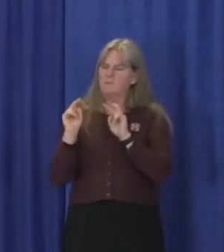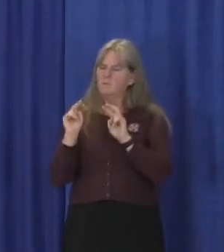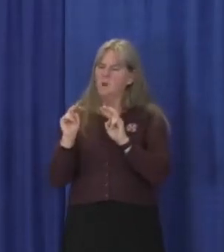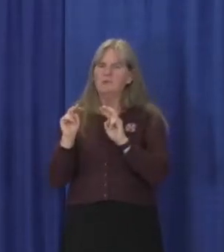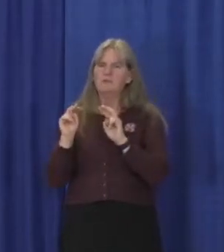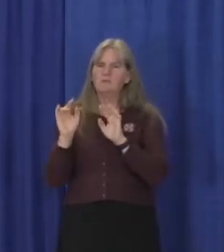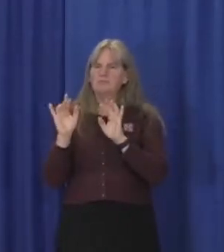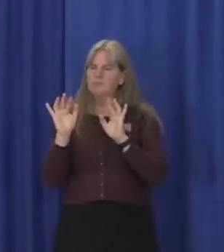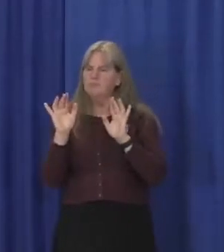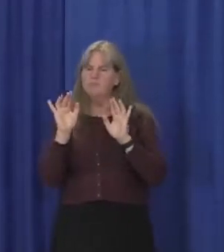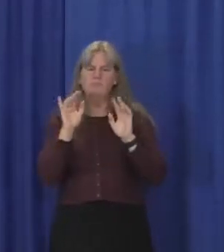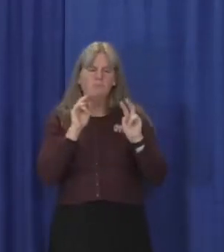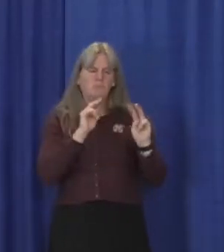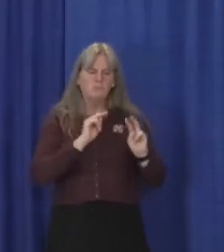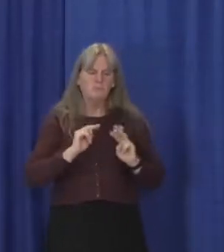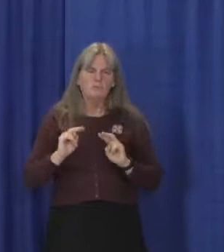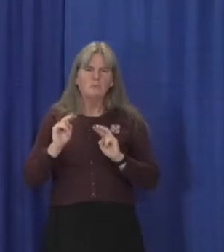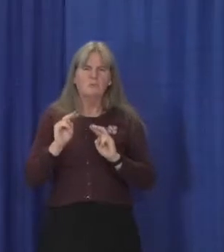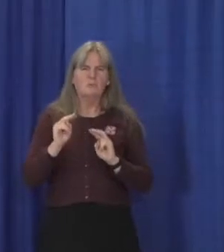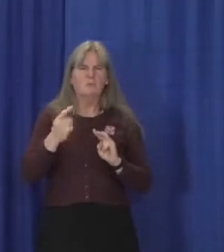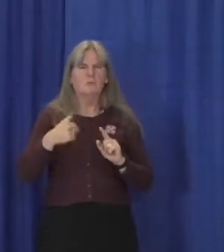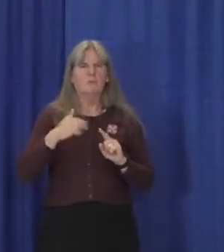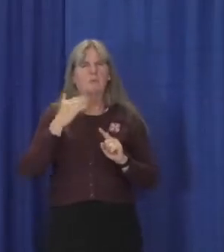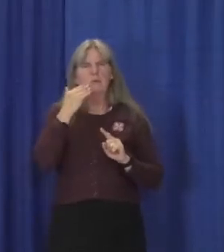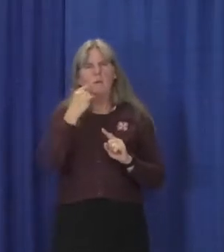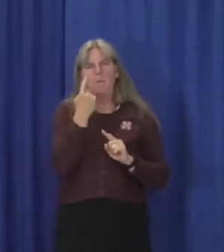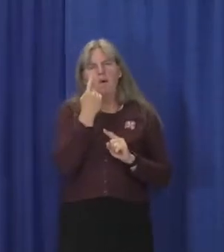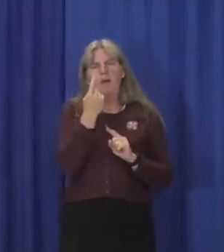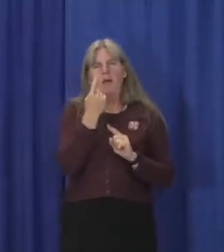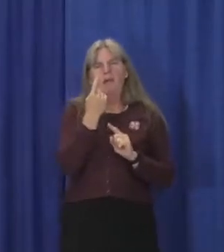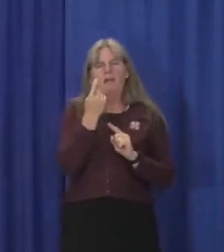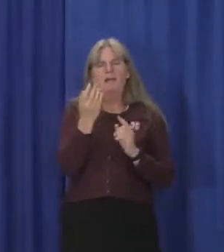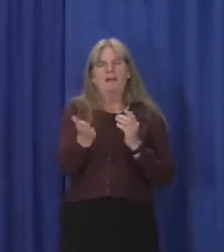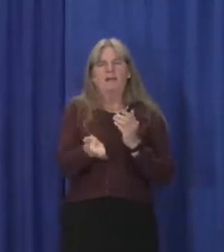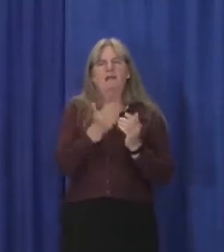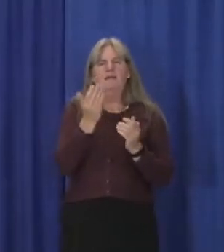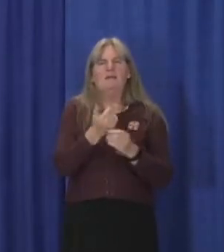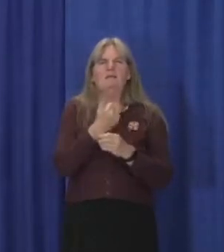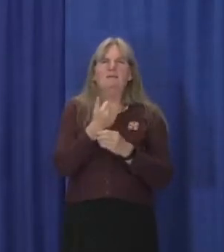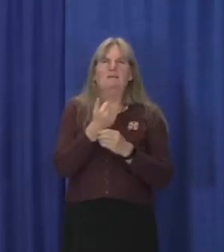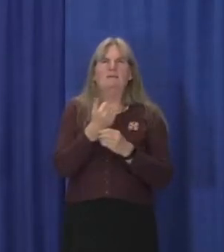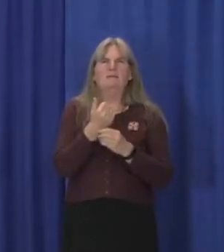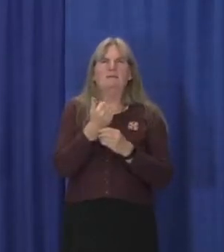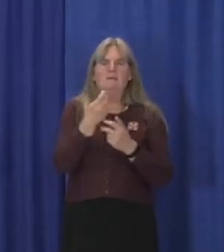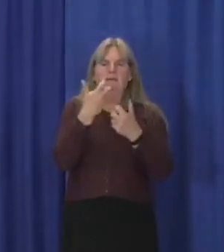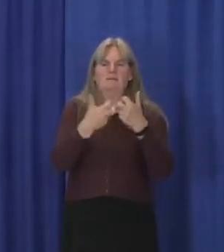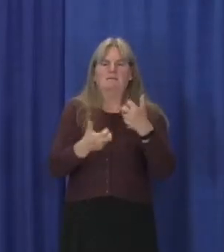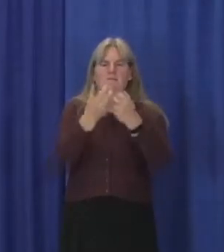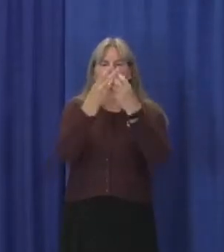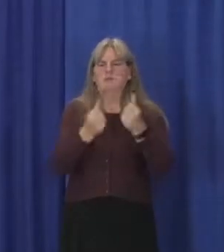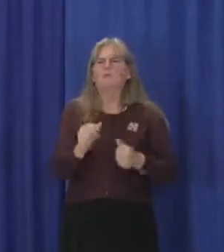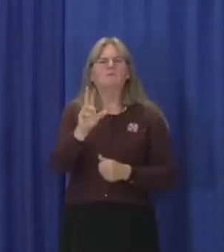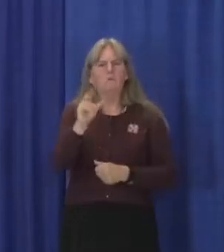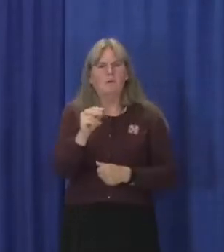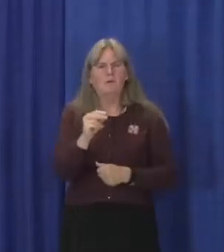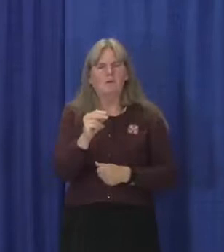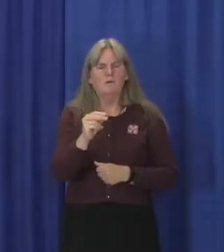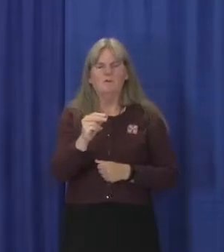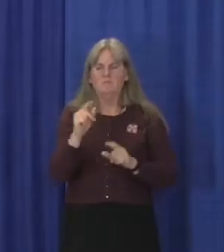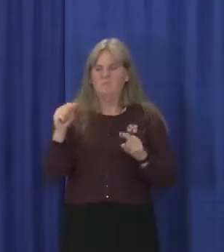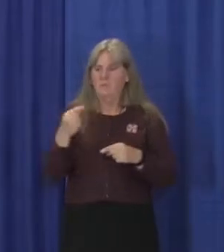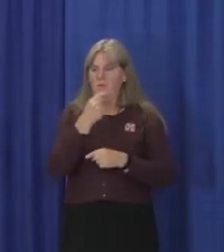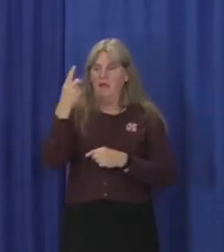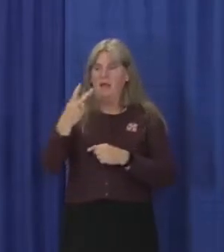communities, knowing full well that there's not one solution for rural communities. They're all going through different things. We all are. In the last year and a half